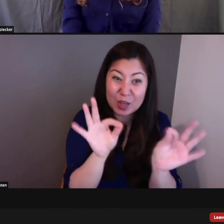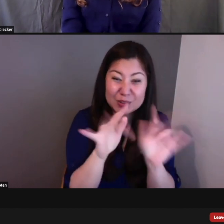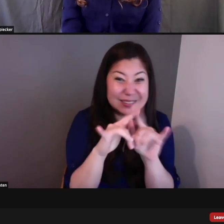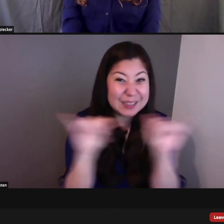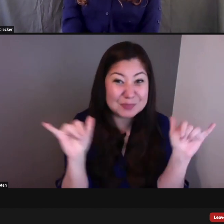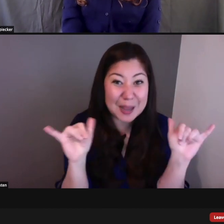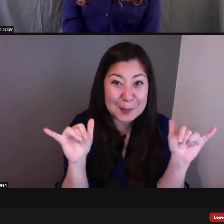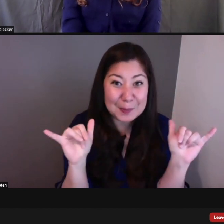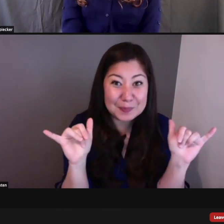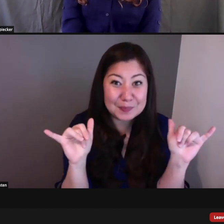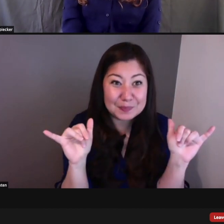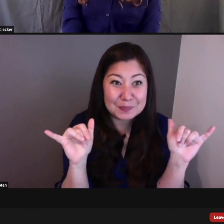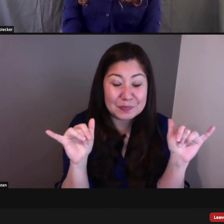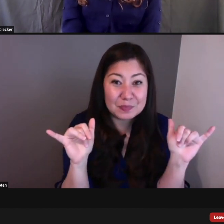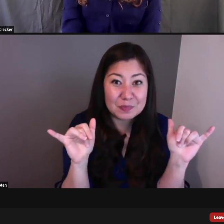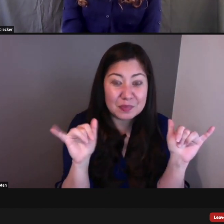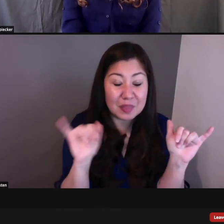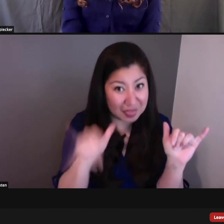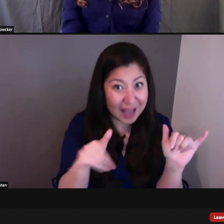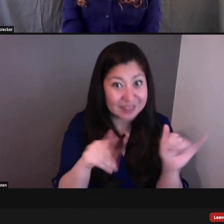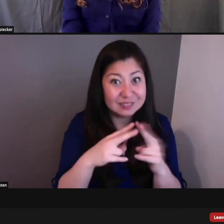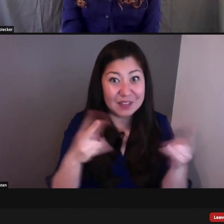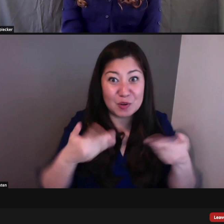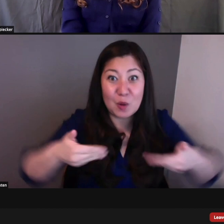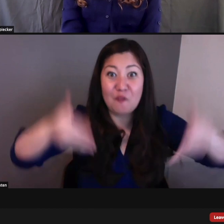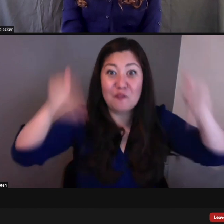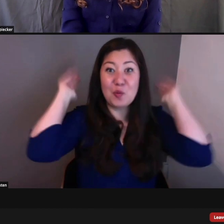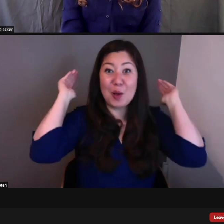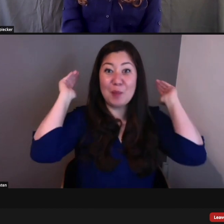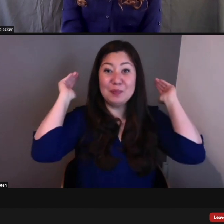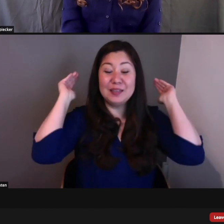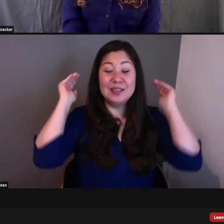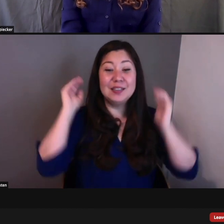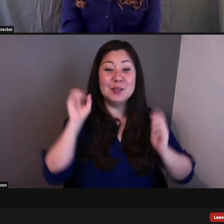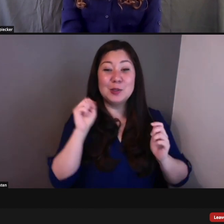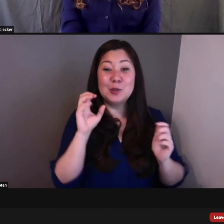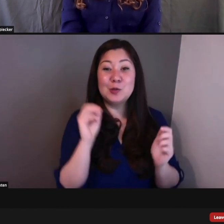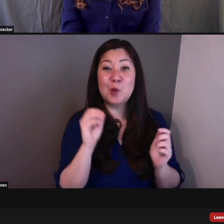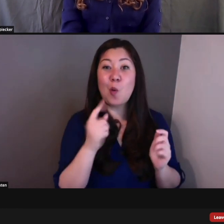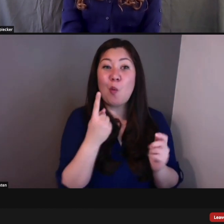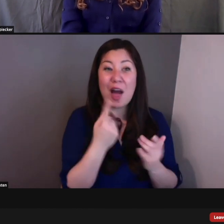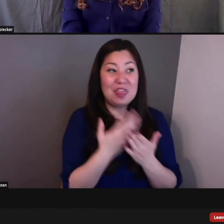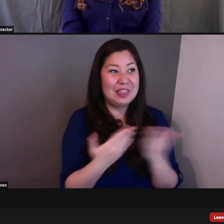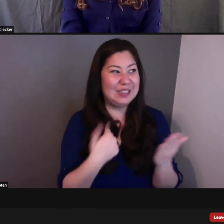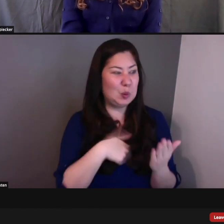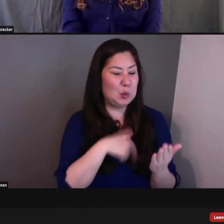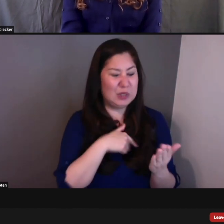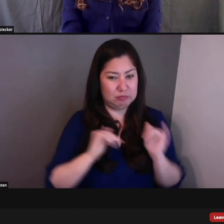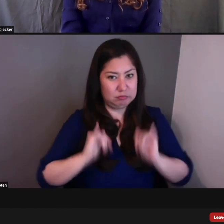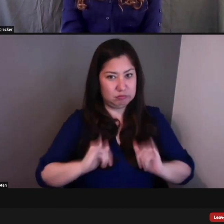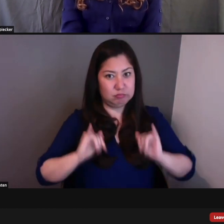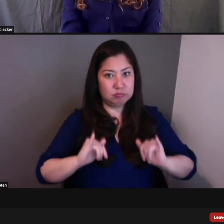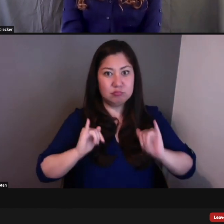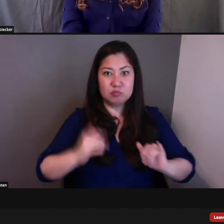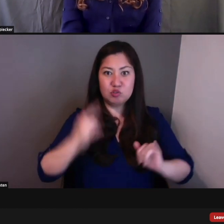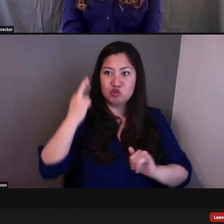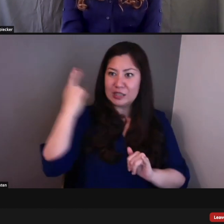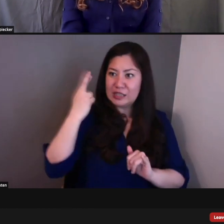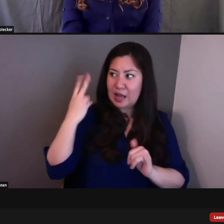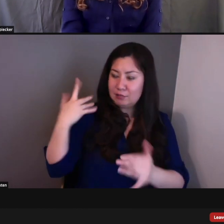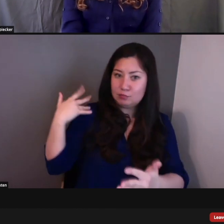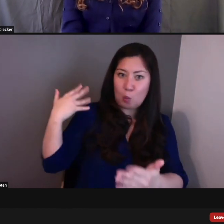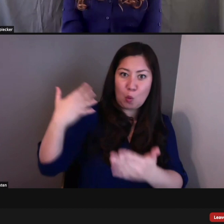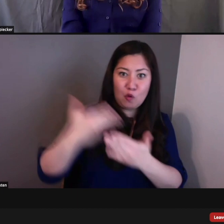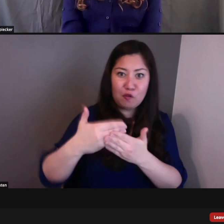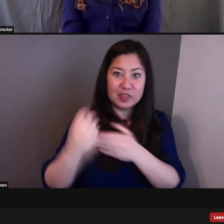And once they're learning, maybe, for example, they have an afternoon French class,